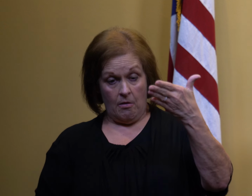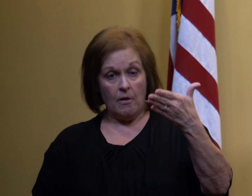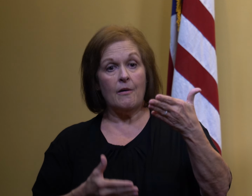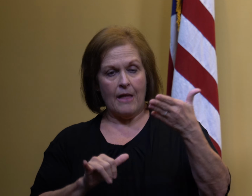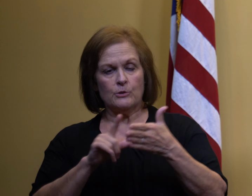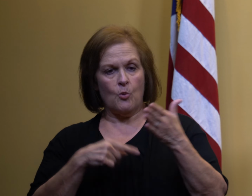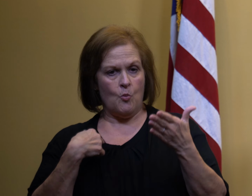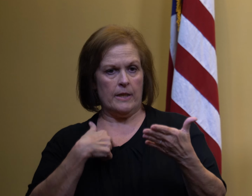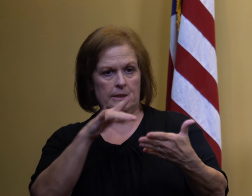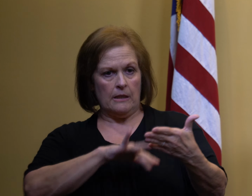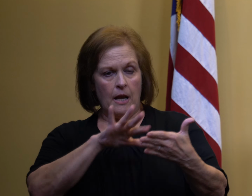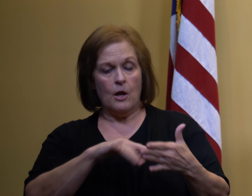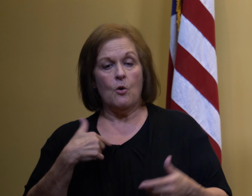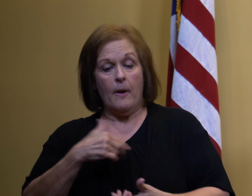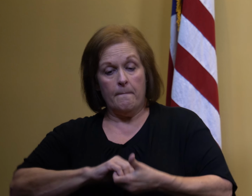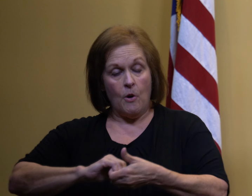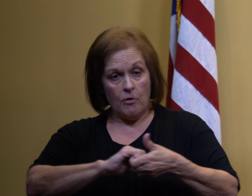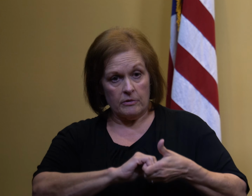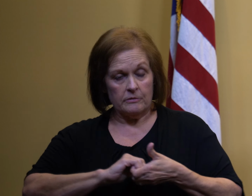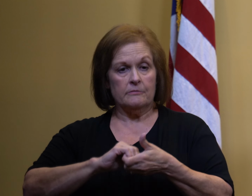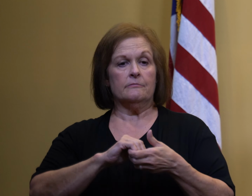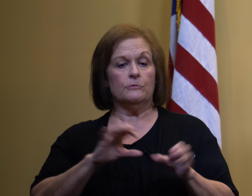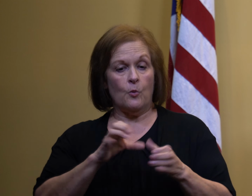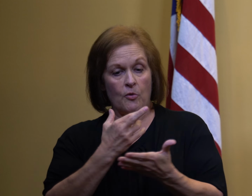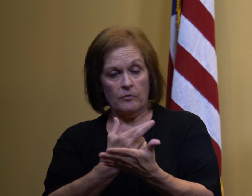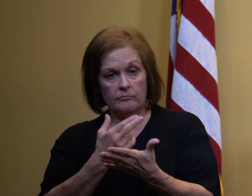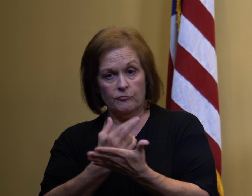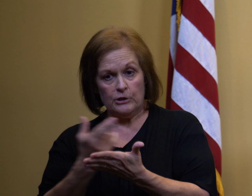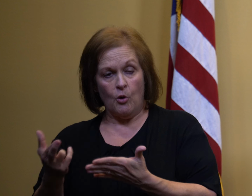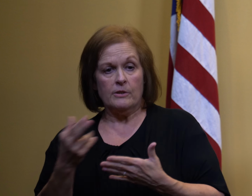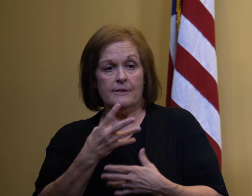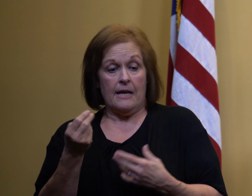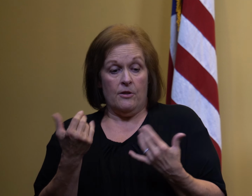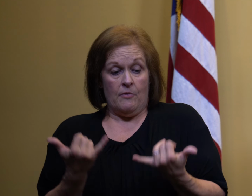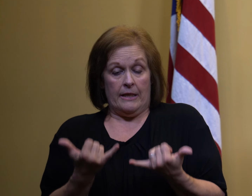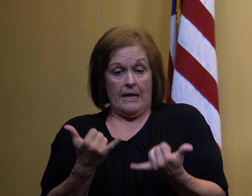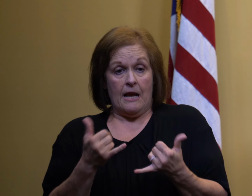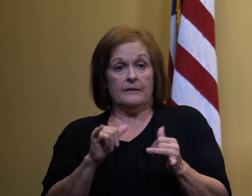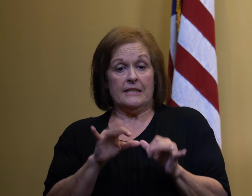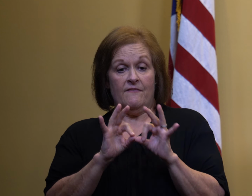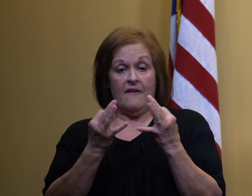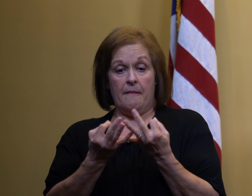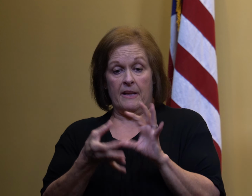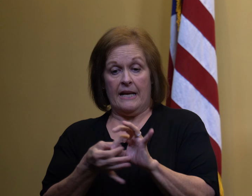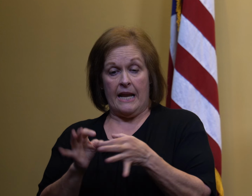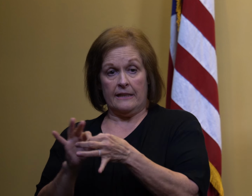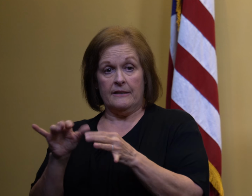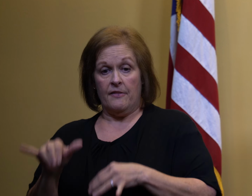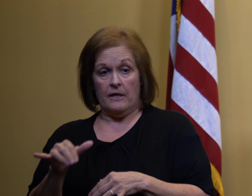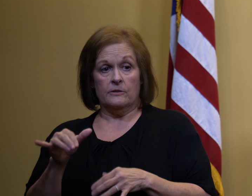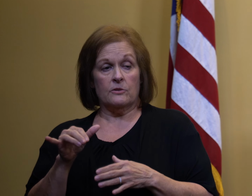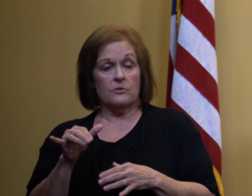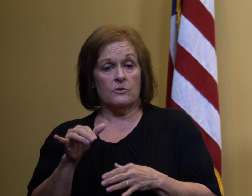we're partnering and we're leveraging the resources, and the partner right now is Family Connects. That's who will